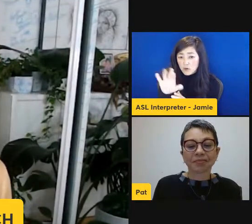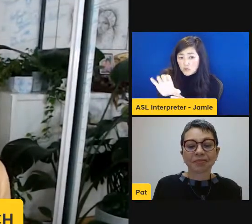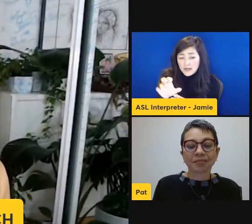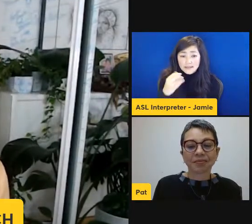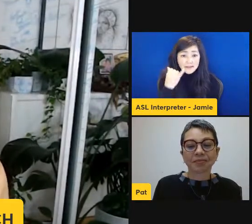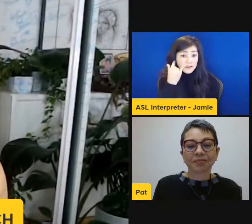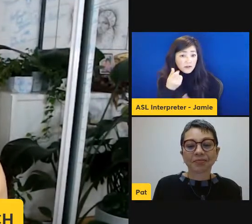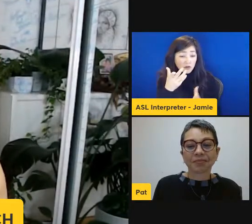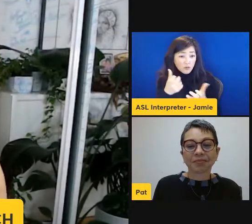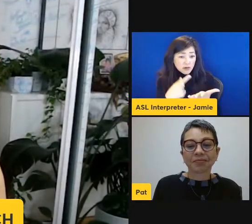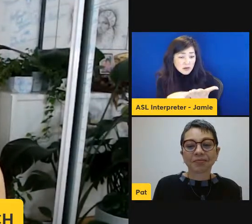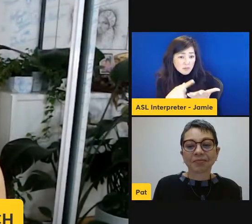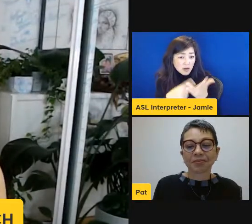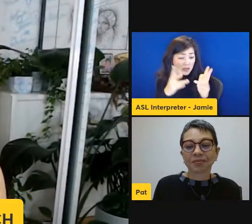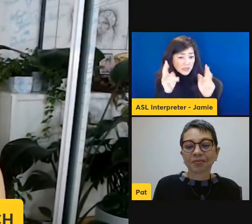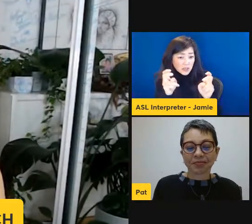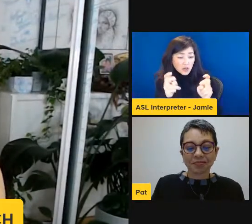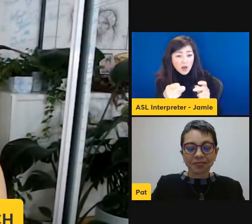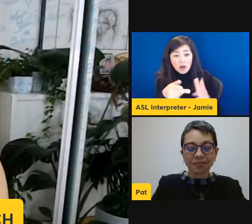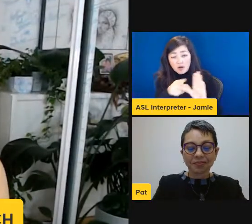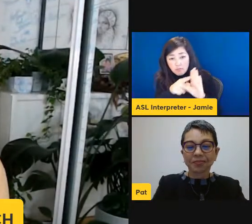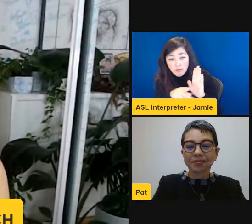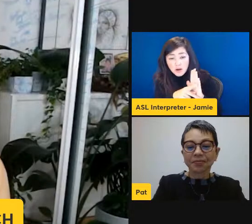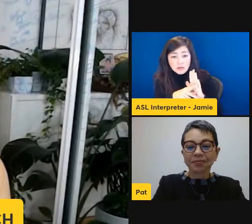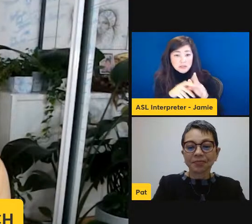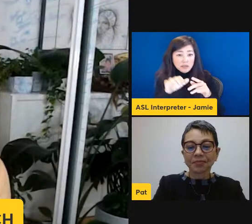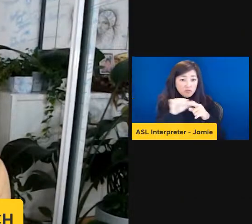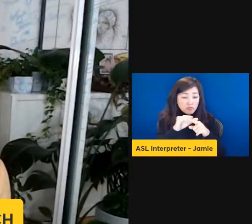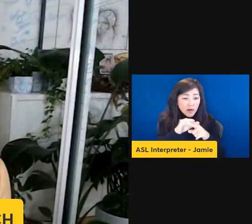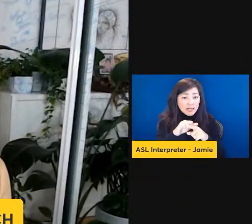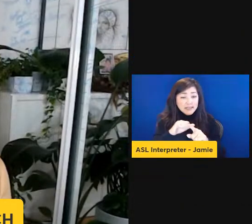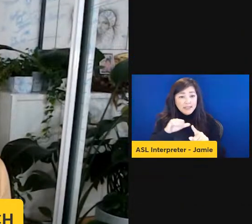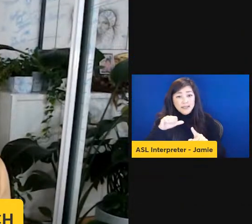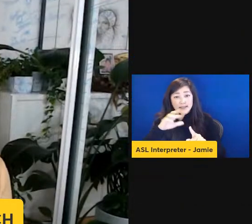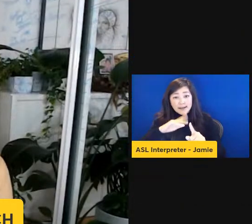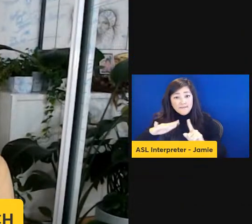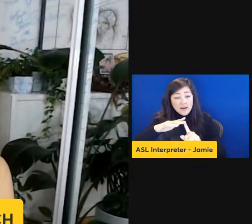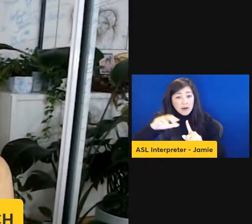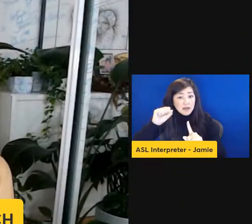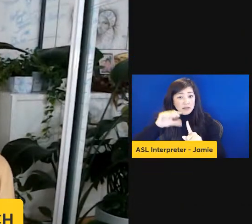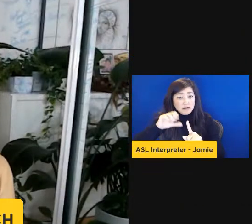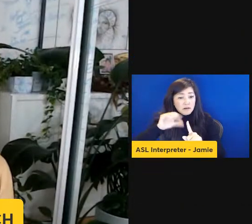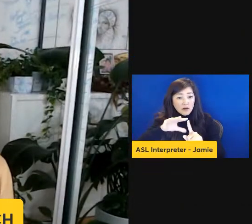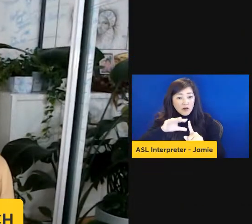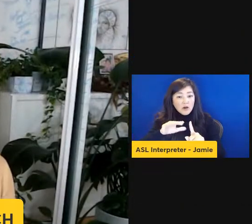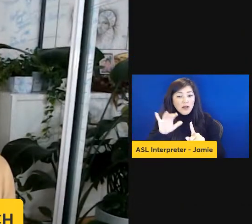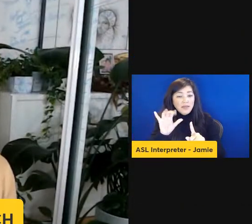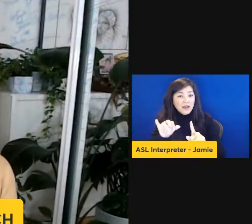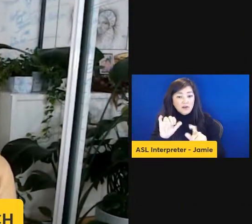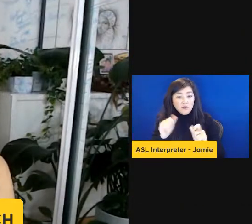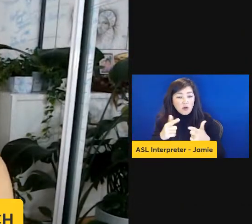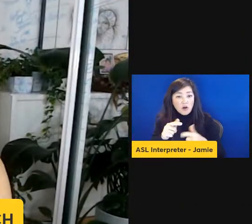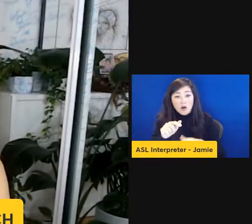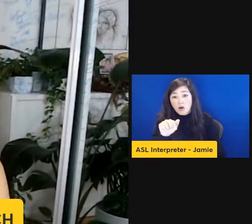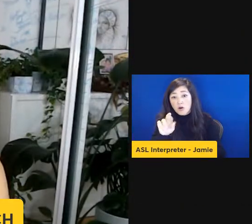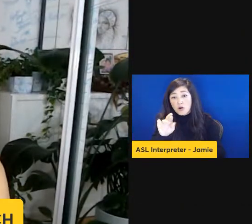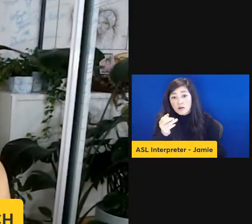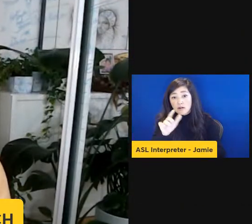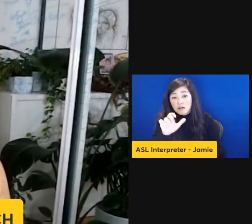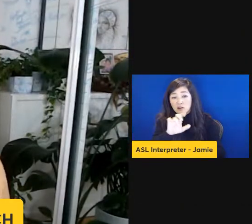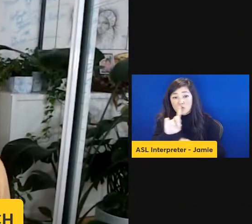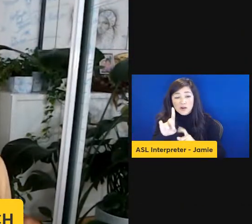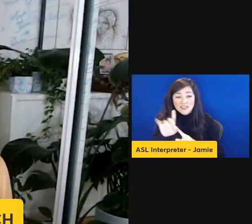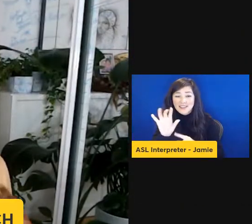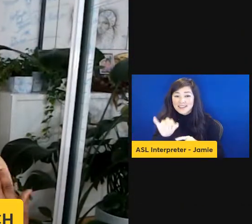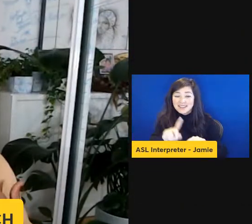the issues around policy, practice, environmental exposures that are racialized, then that is a different type of